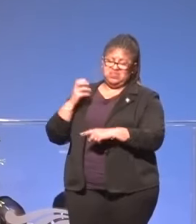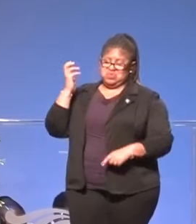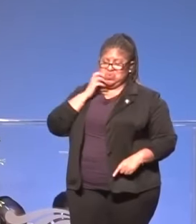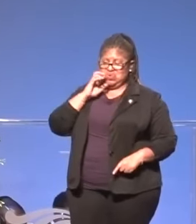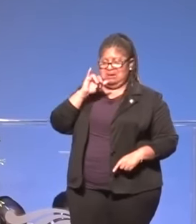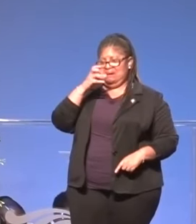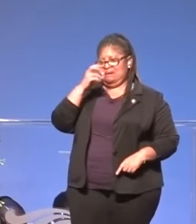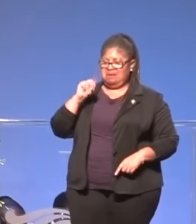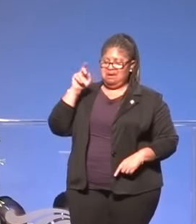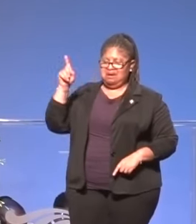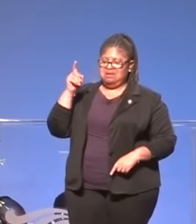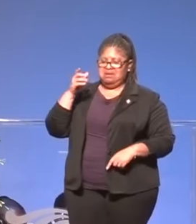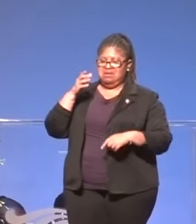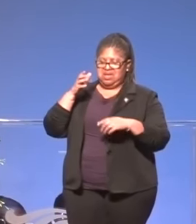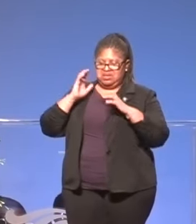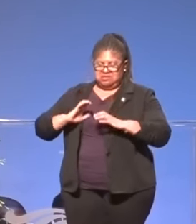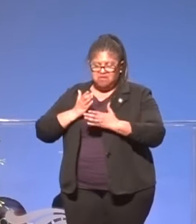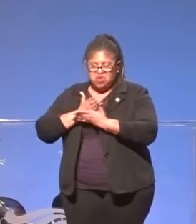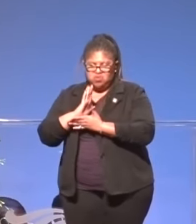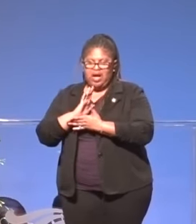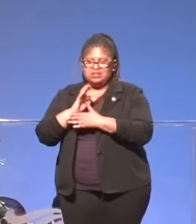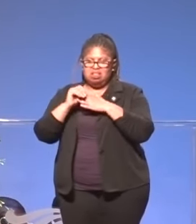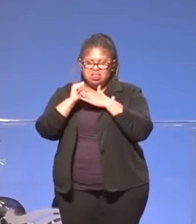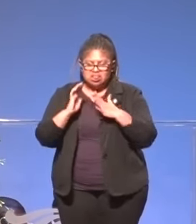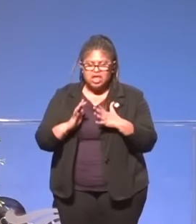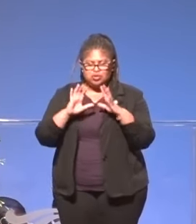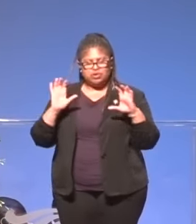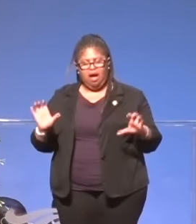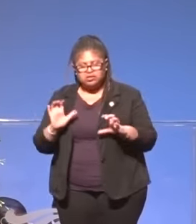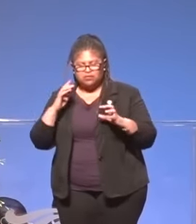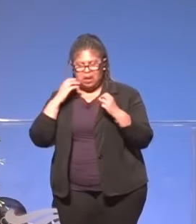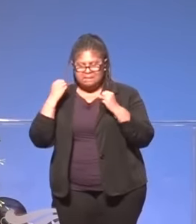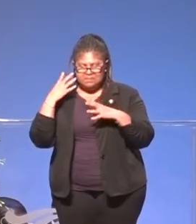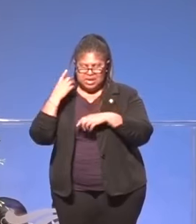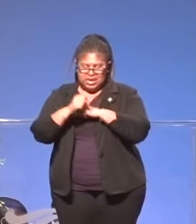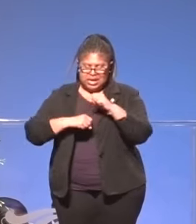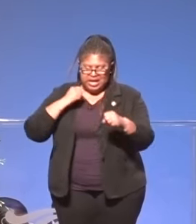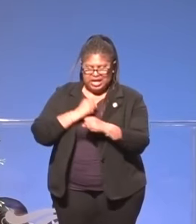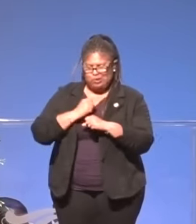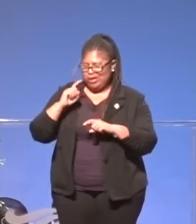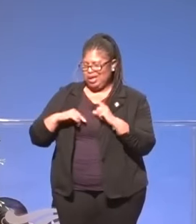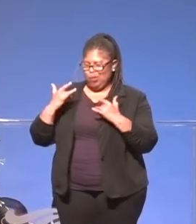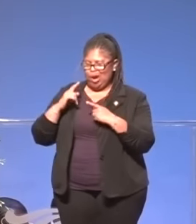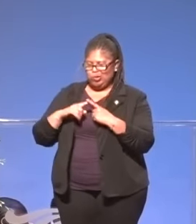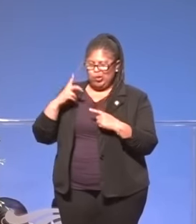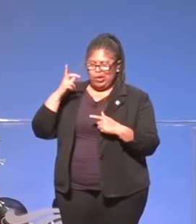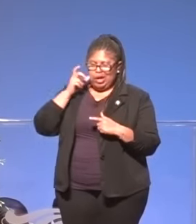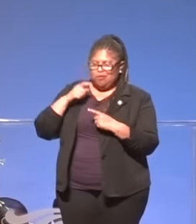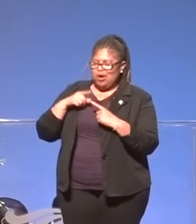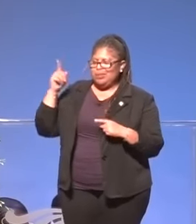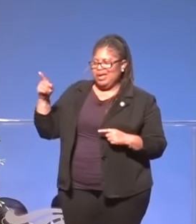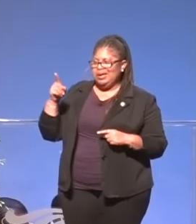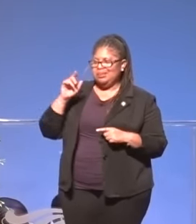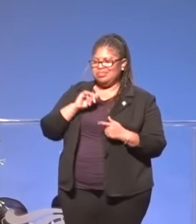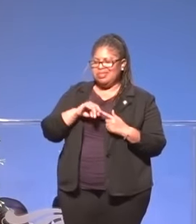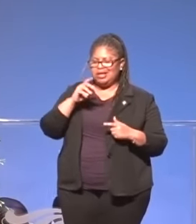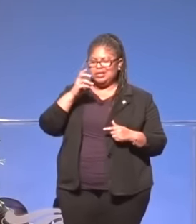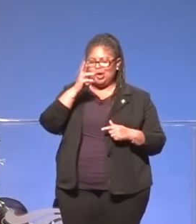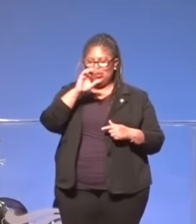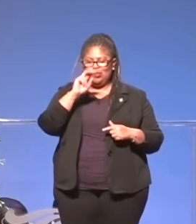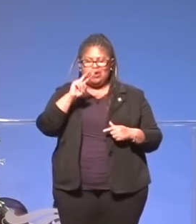certainly he's been a civil rights leader and activist for many, many, many years. I can't wait to hear from him in the person of Reverend Bill